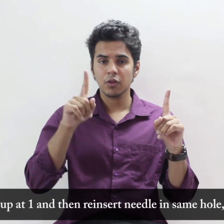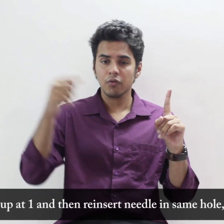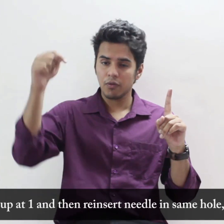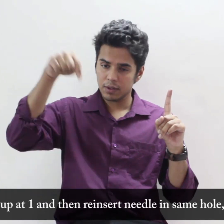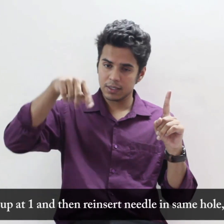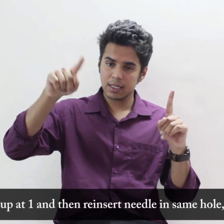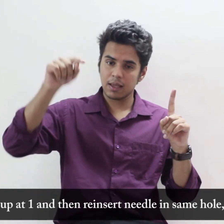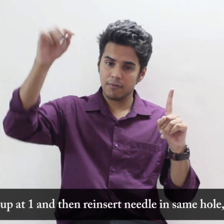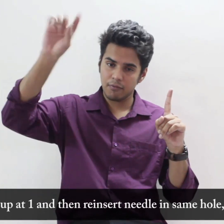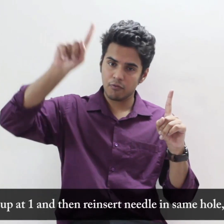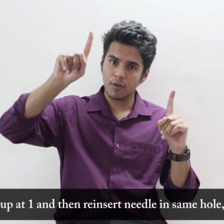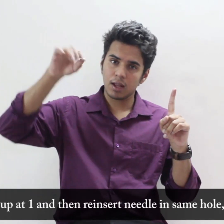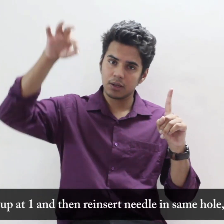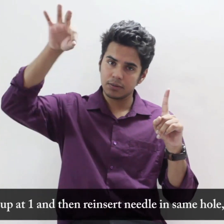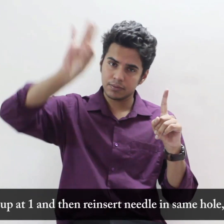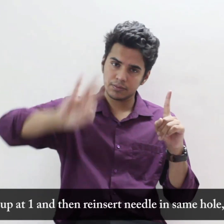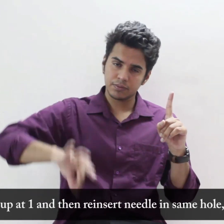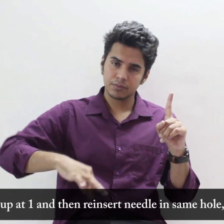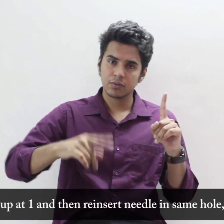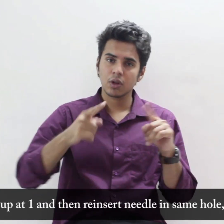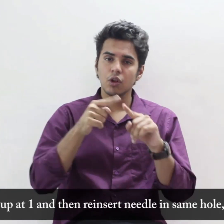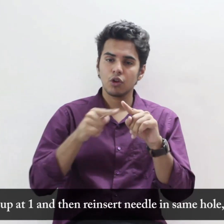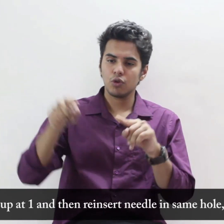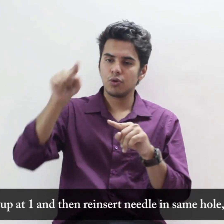hole, forming a loop.